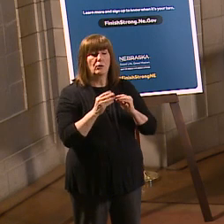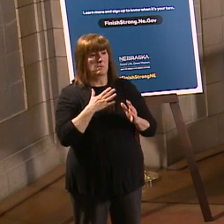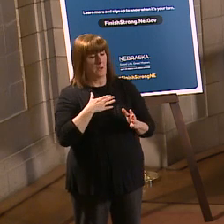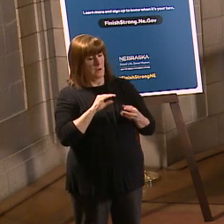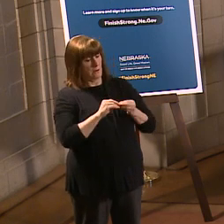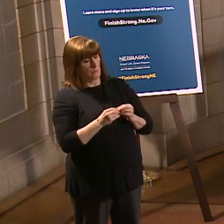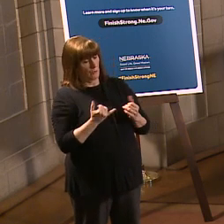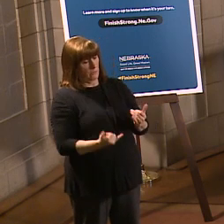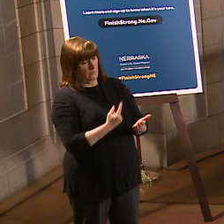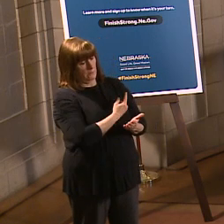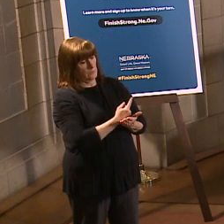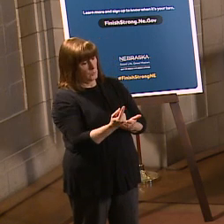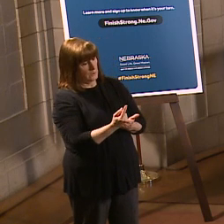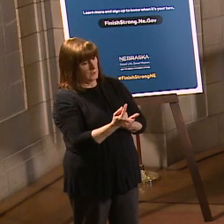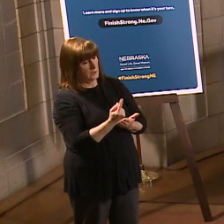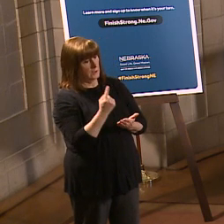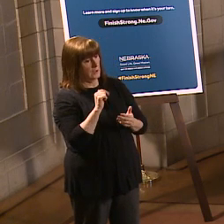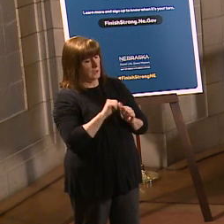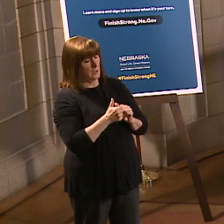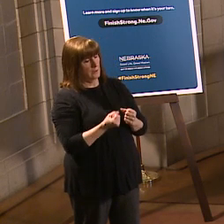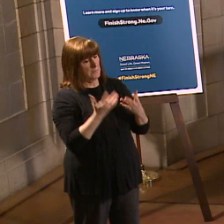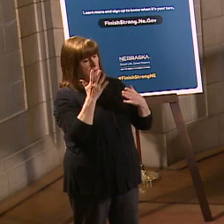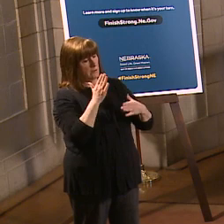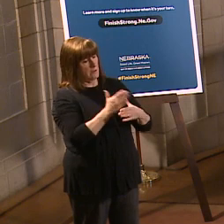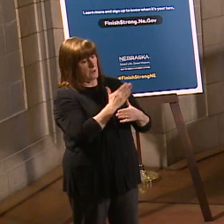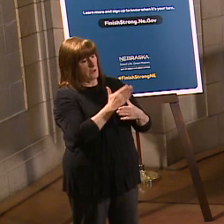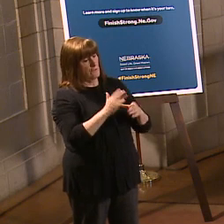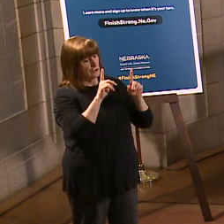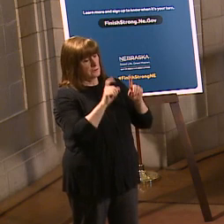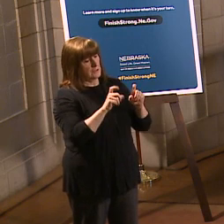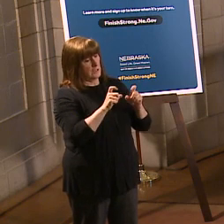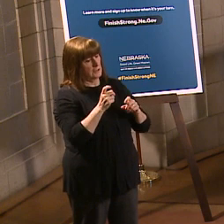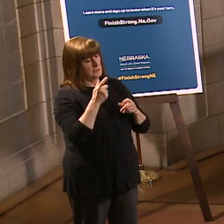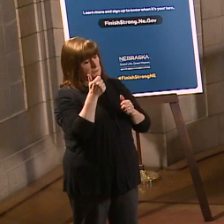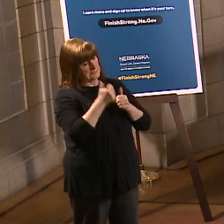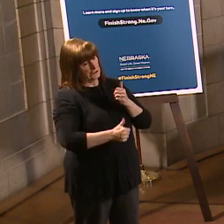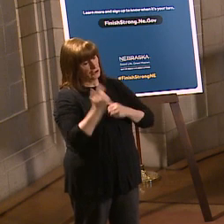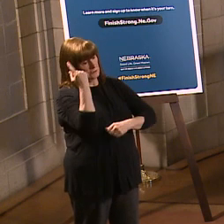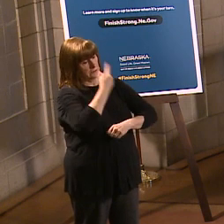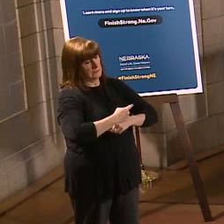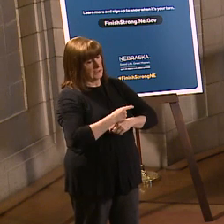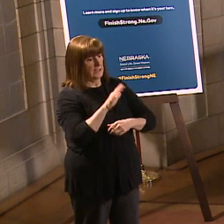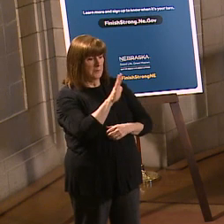for this week for the number of average tests we're doing per day is right around